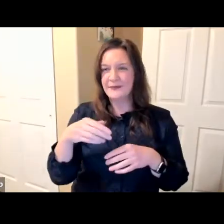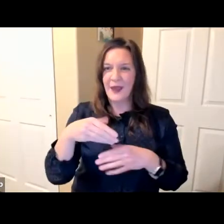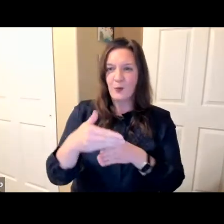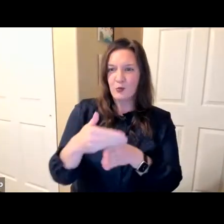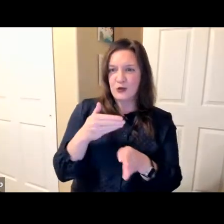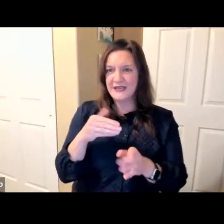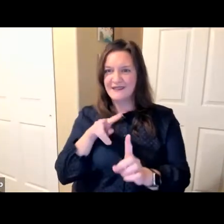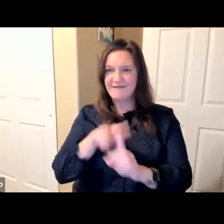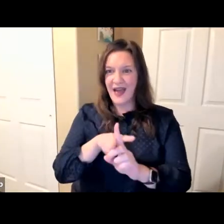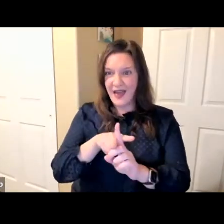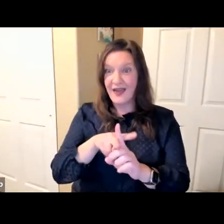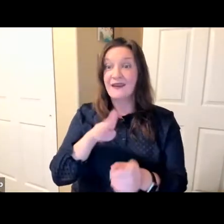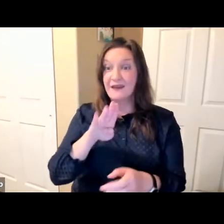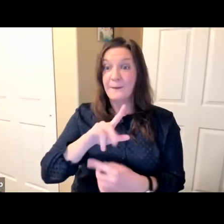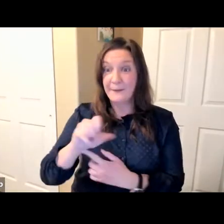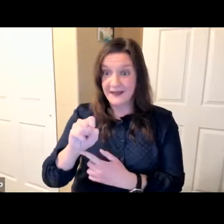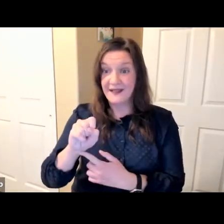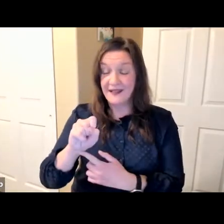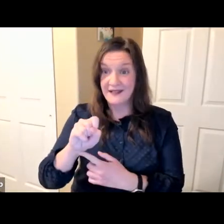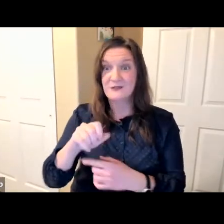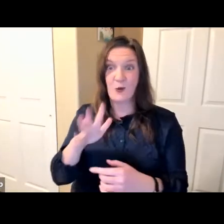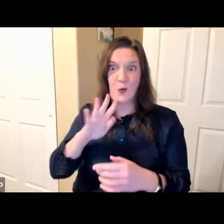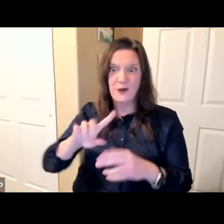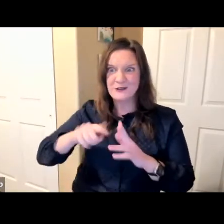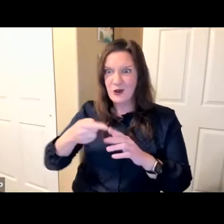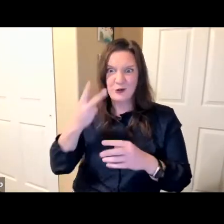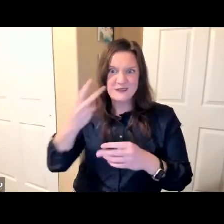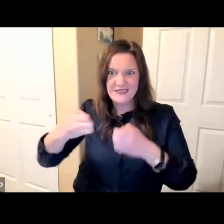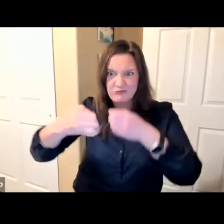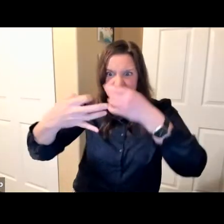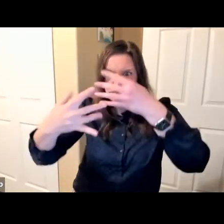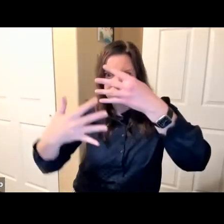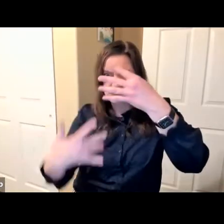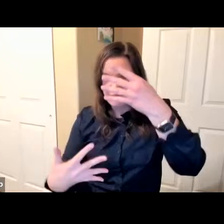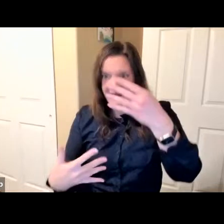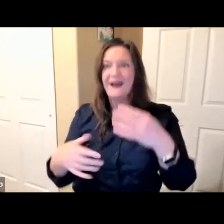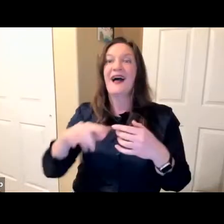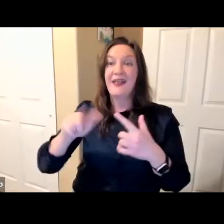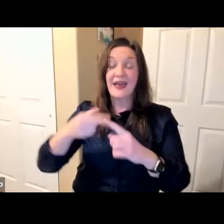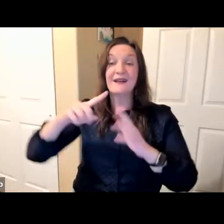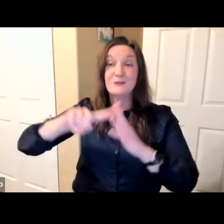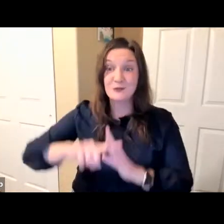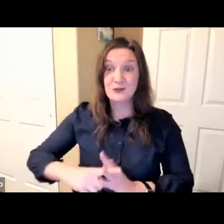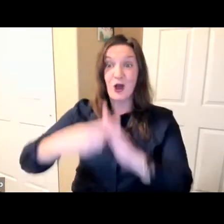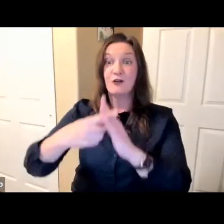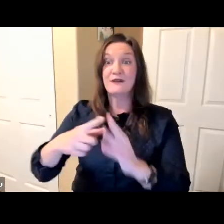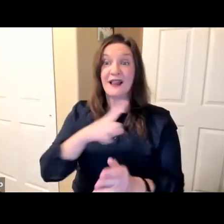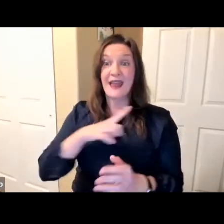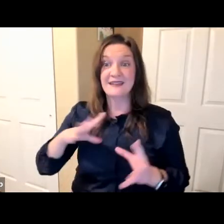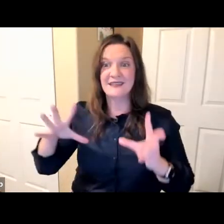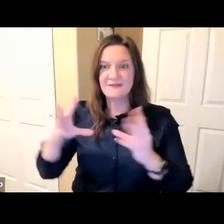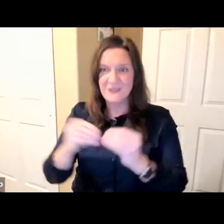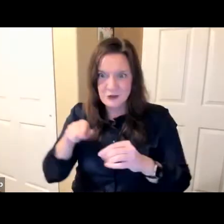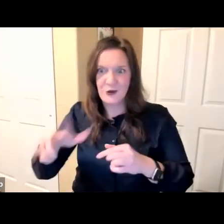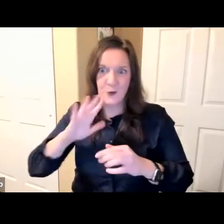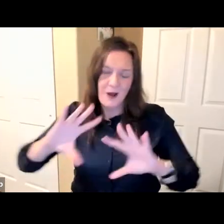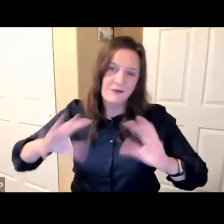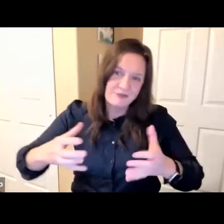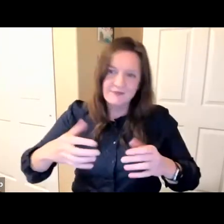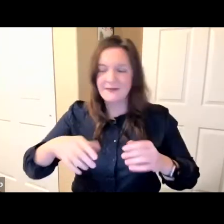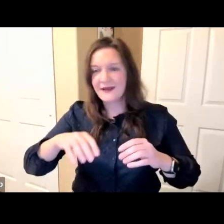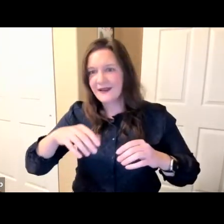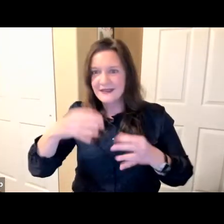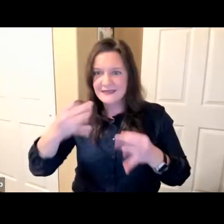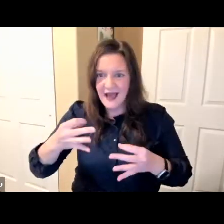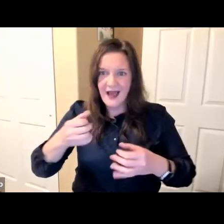Yesterday was the first date that legislators could start pre-filing bills. And so we saw those bills start to